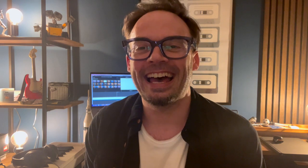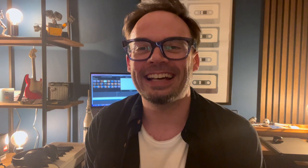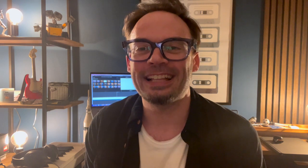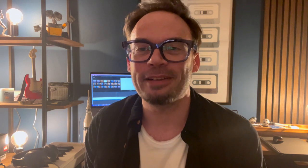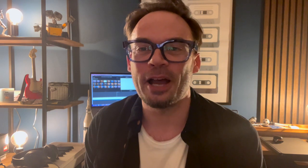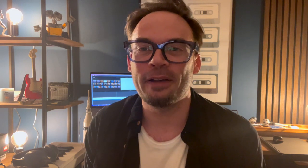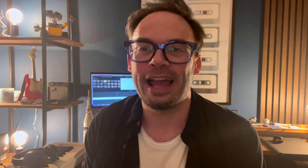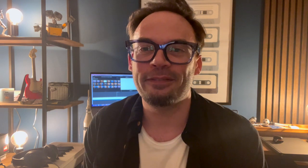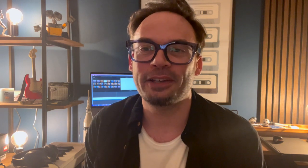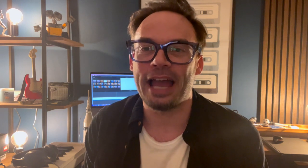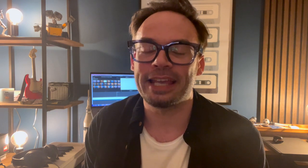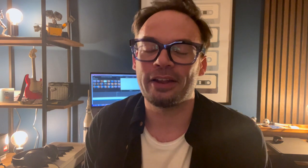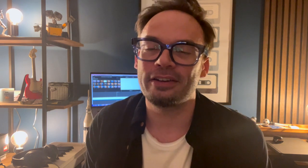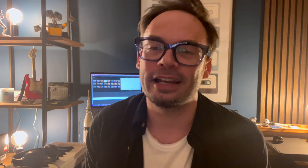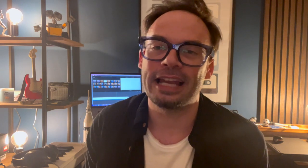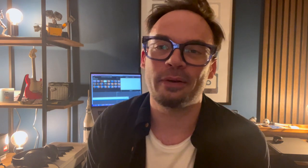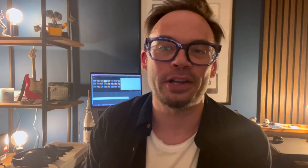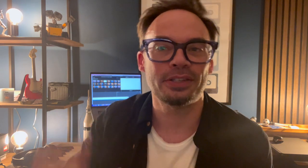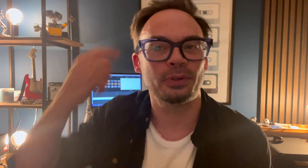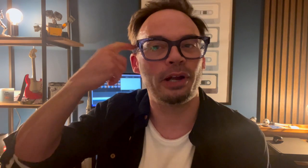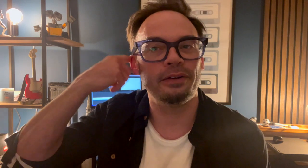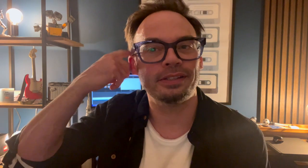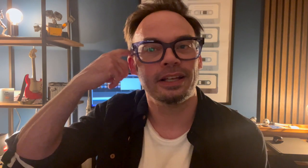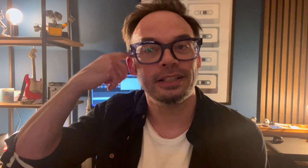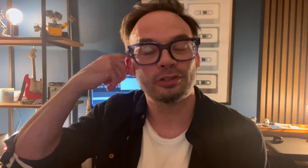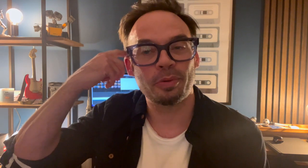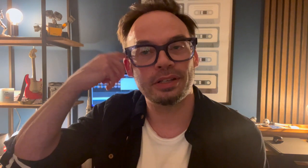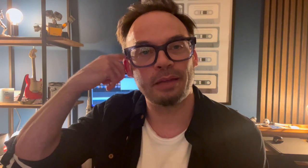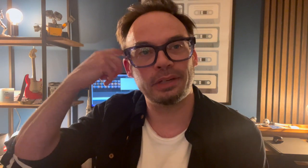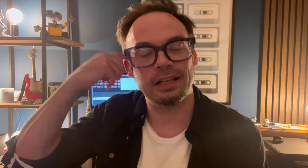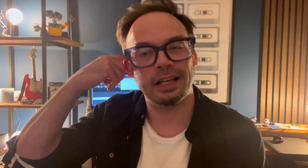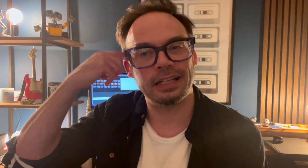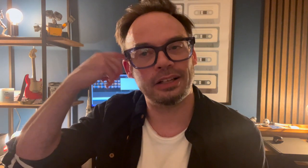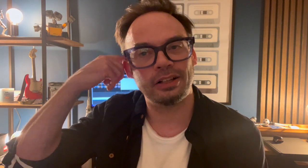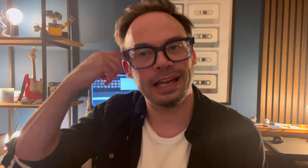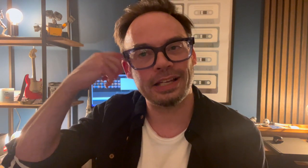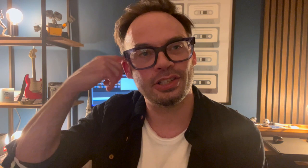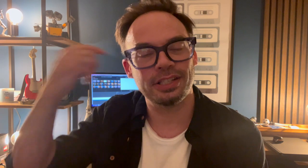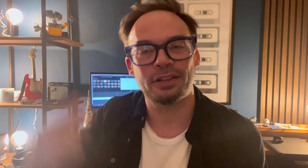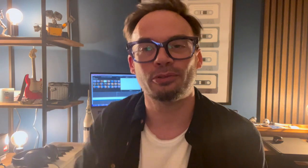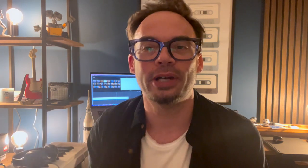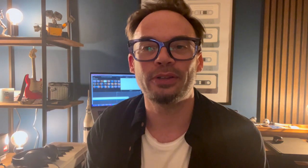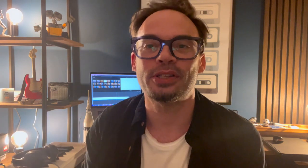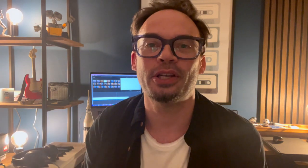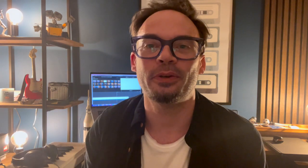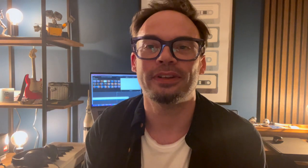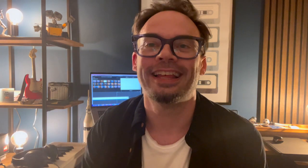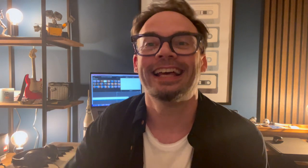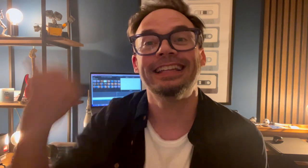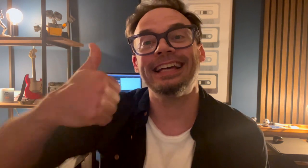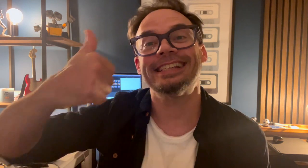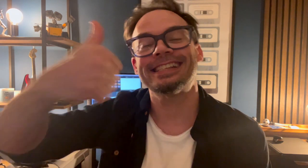Let me know If you get how you get on And any questions or queries Drop us an email And I'll catch you Real soon Thanks Thanks